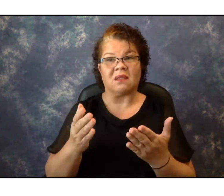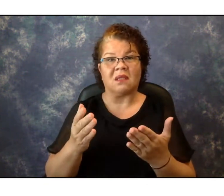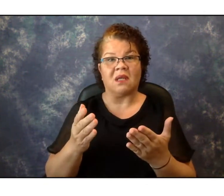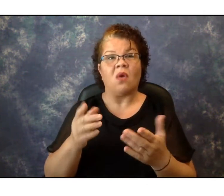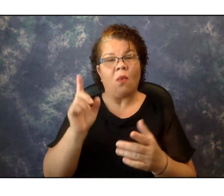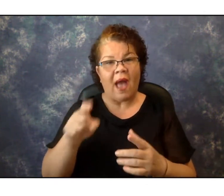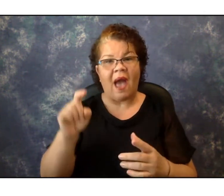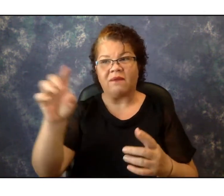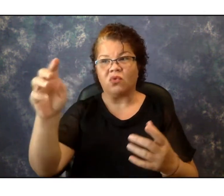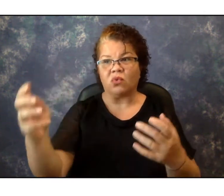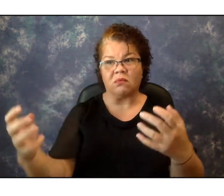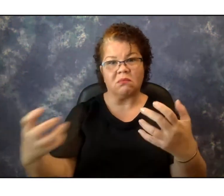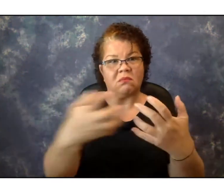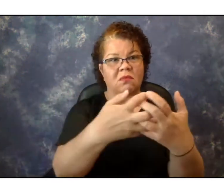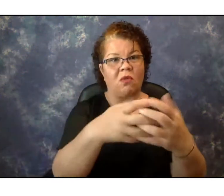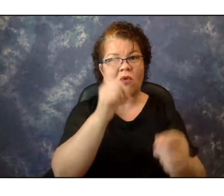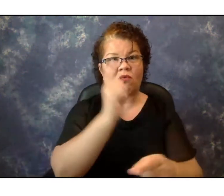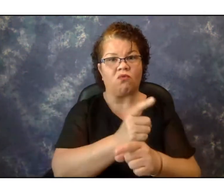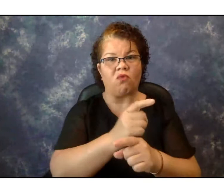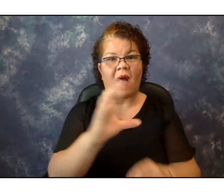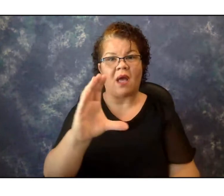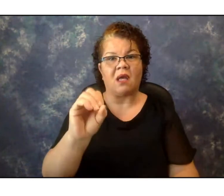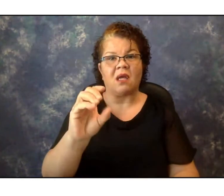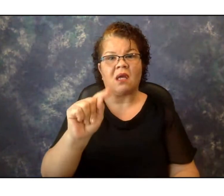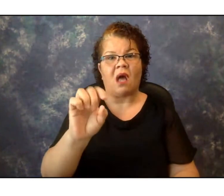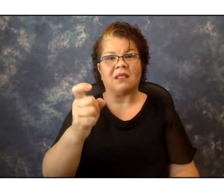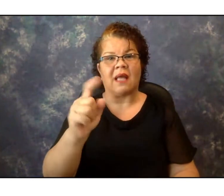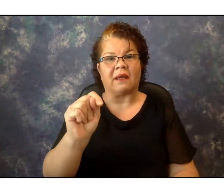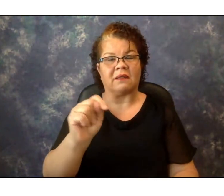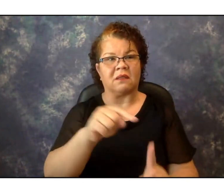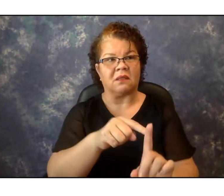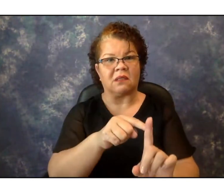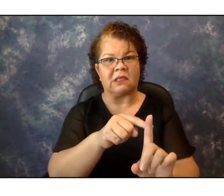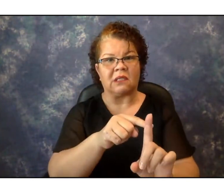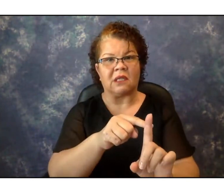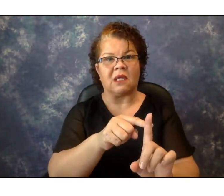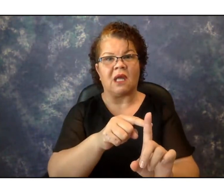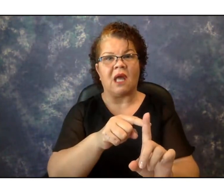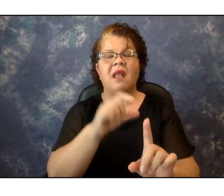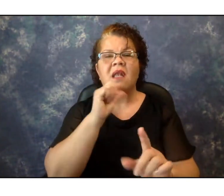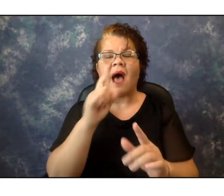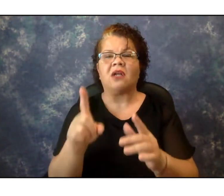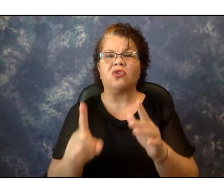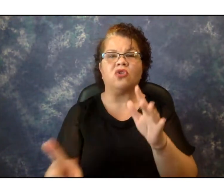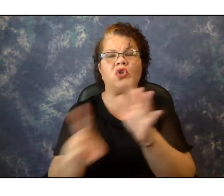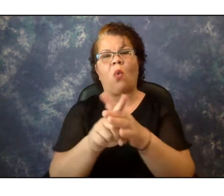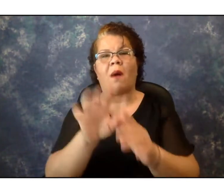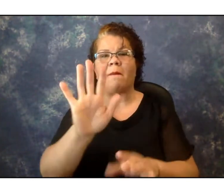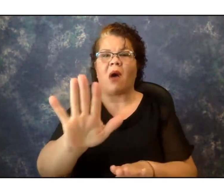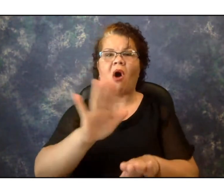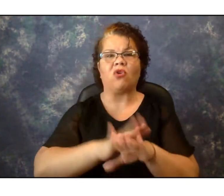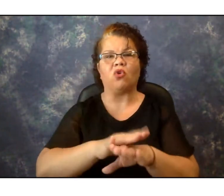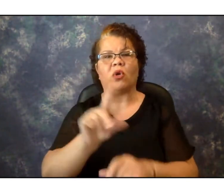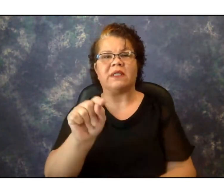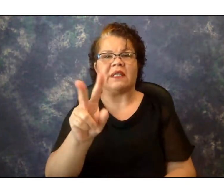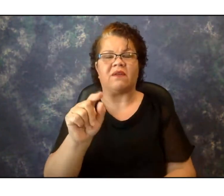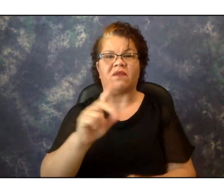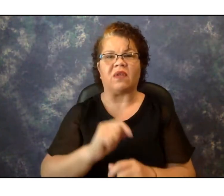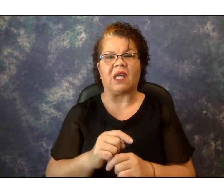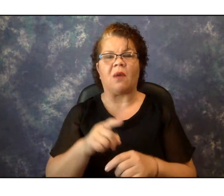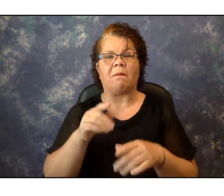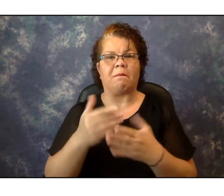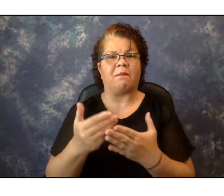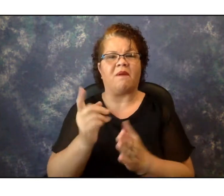your bedroom while you're trying to go to sleep. I think that's the haunting part of our current moment is there aren't any limits on that. And one of the things I